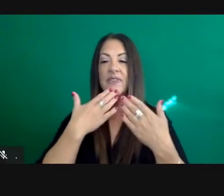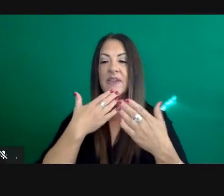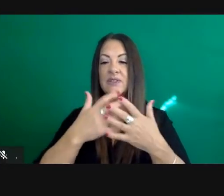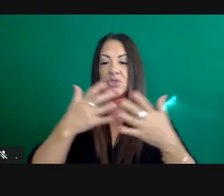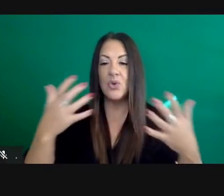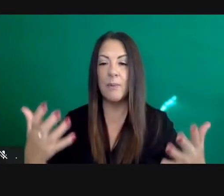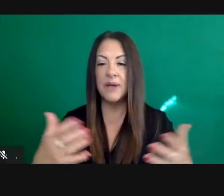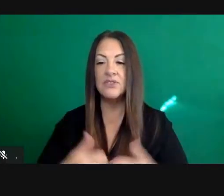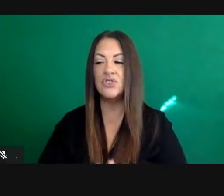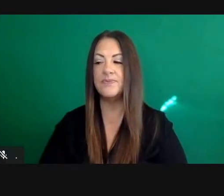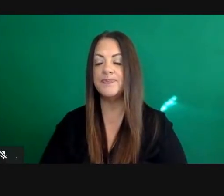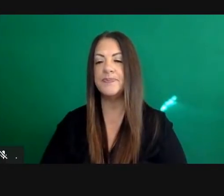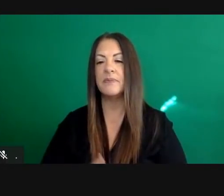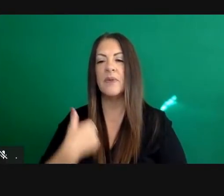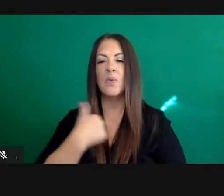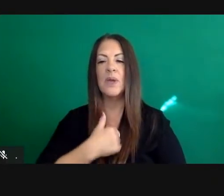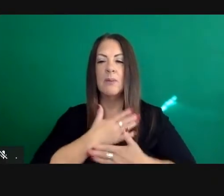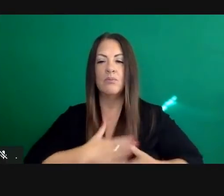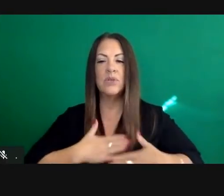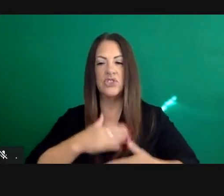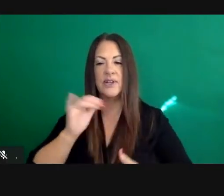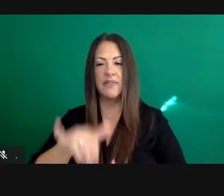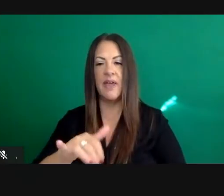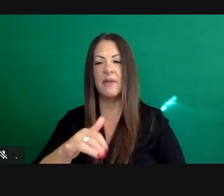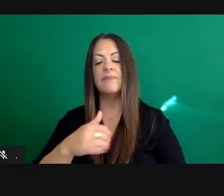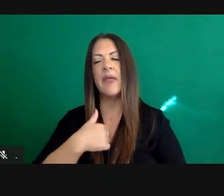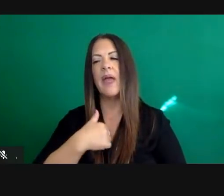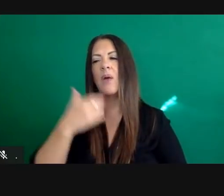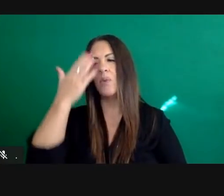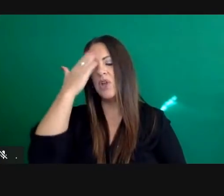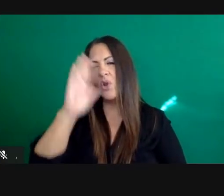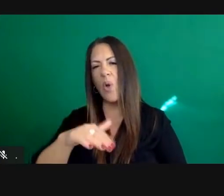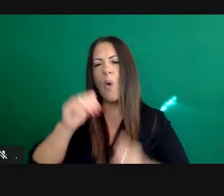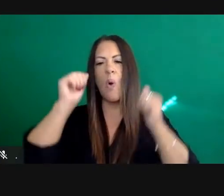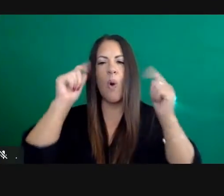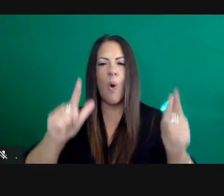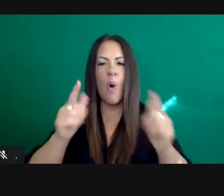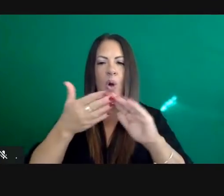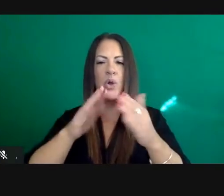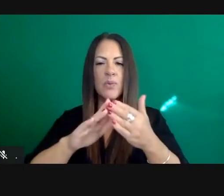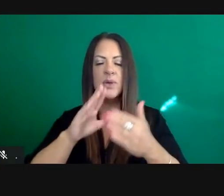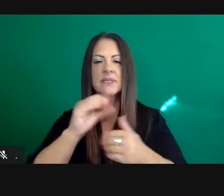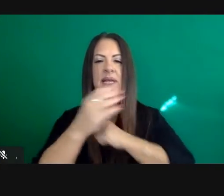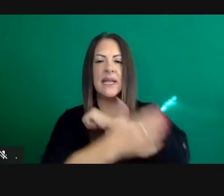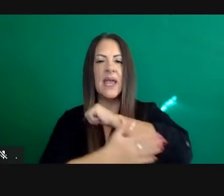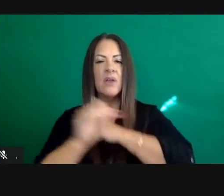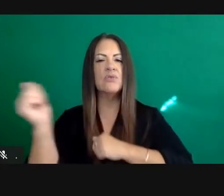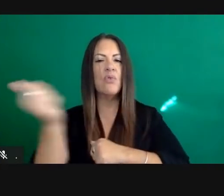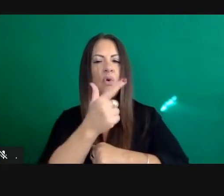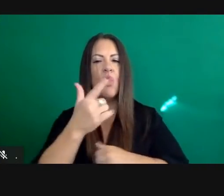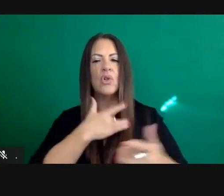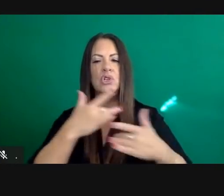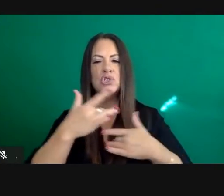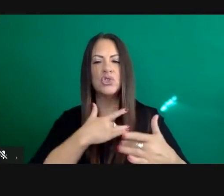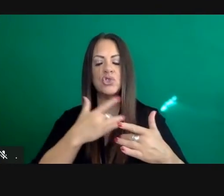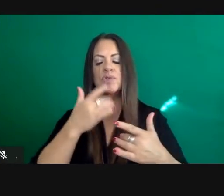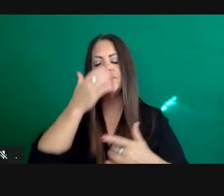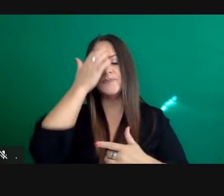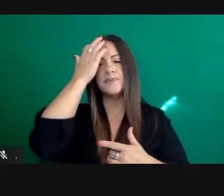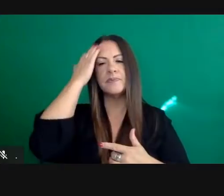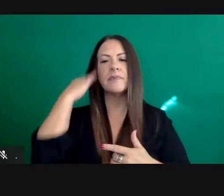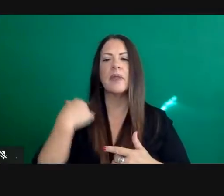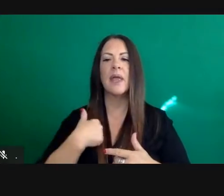to hear a bit about what communities and counties are concerned with. I appreciate all of you as we